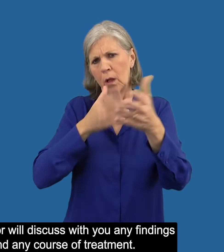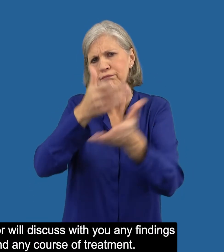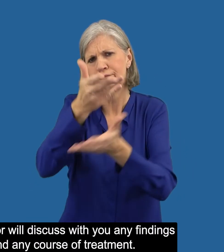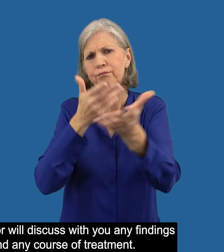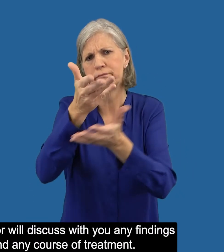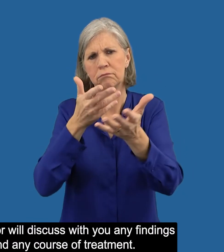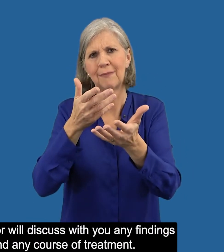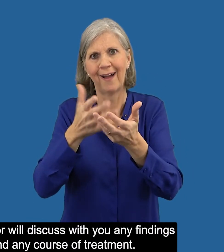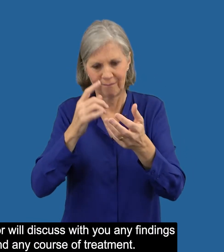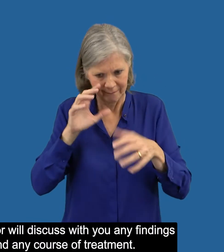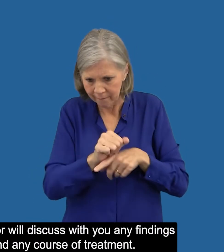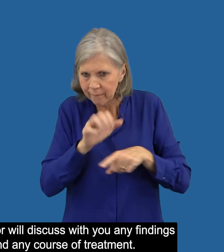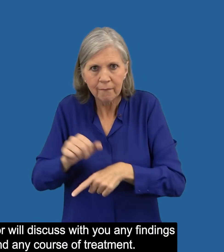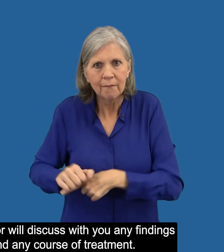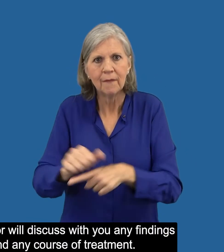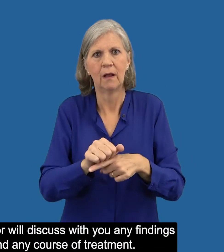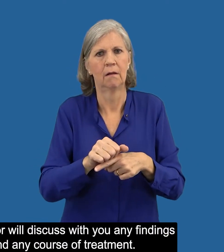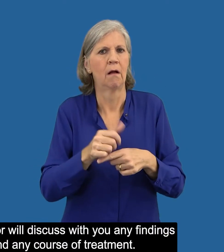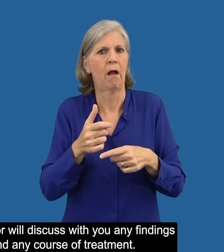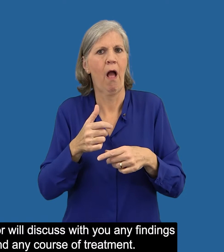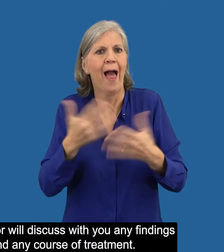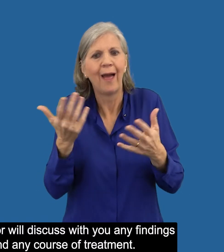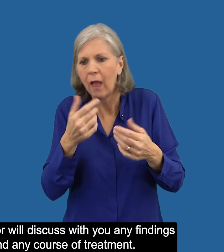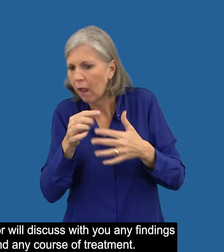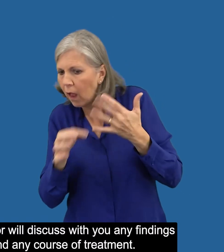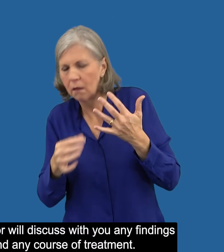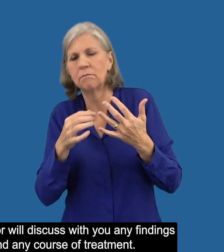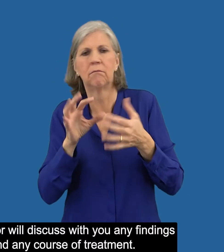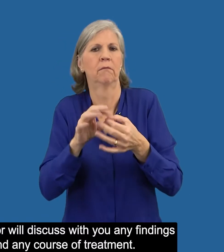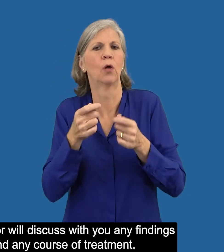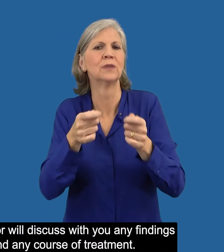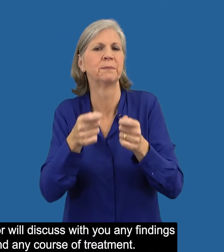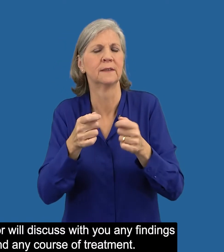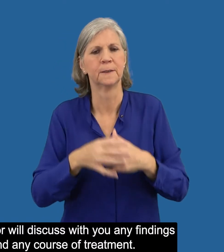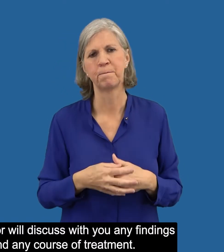The doctor will discuss with you any findings and any course of treatment.